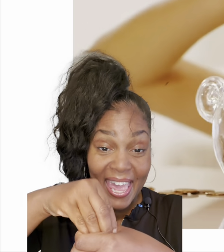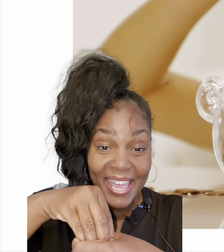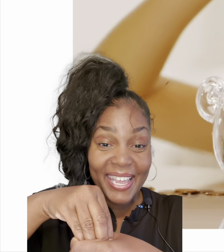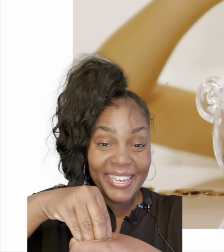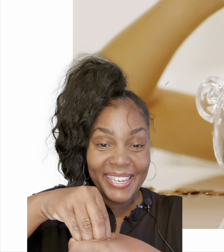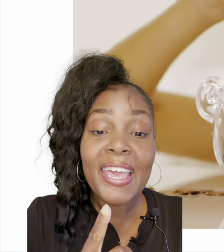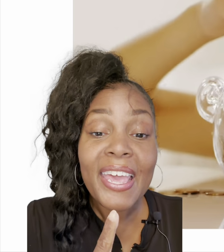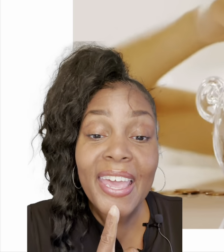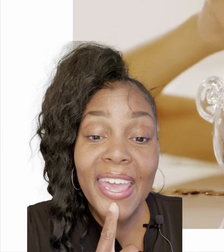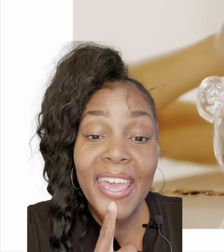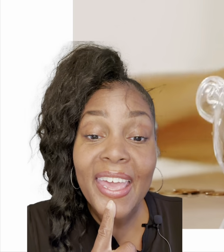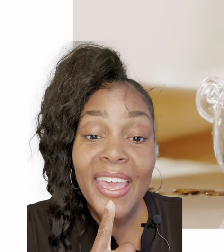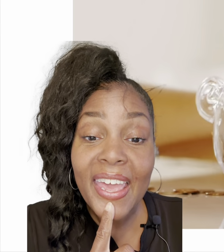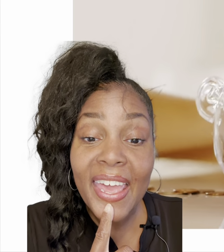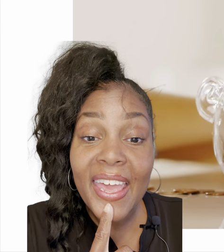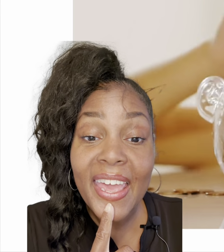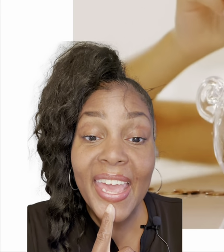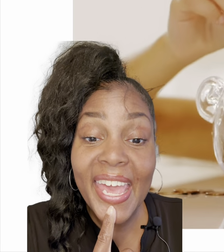In.